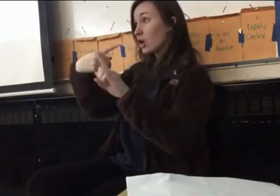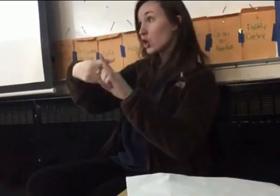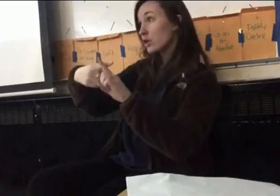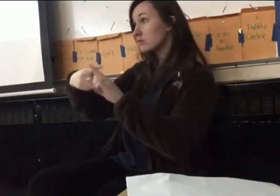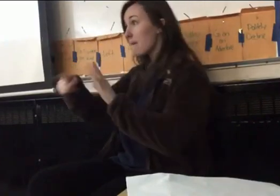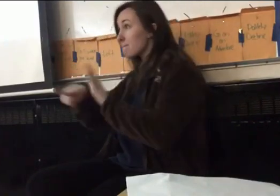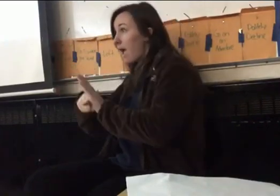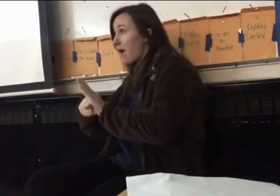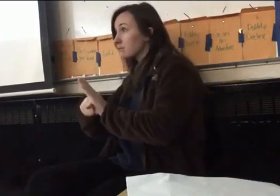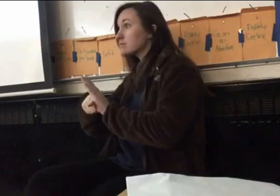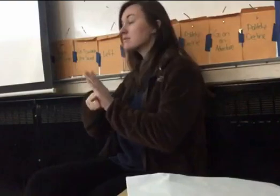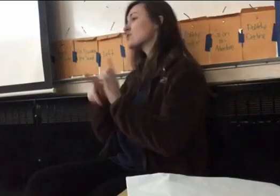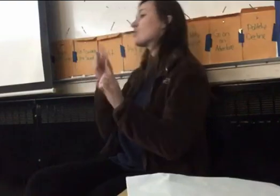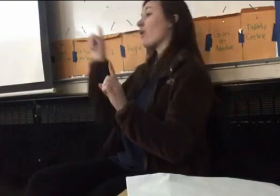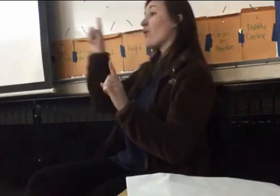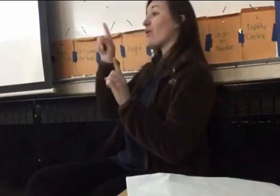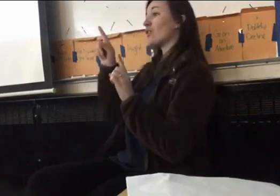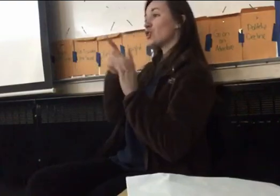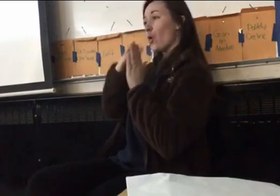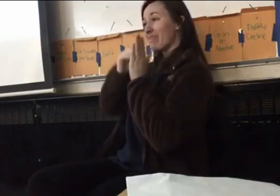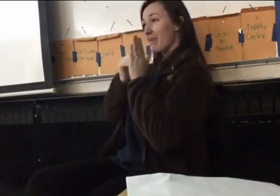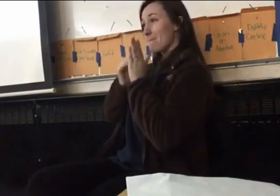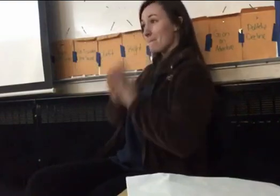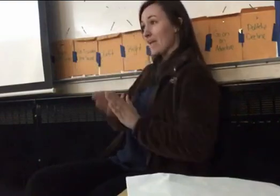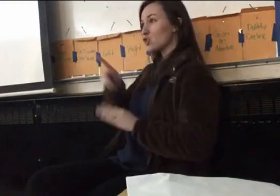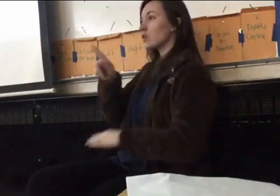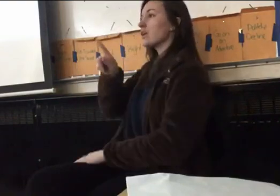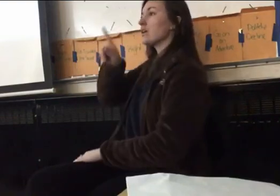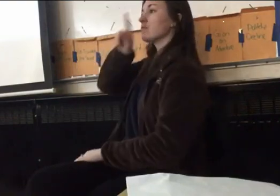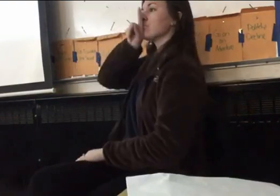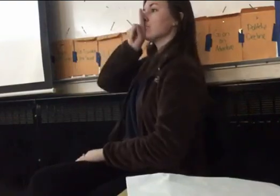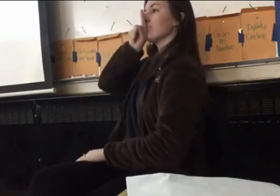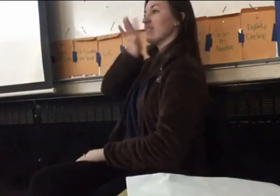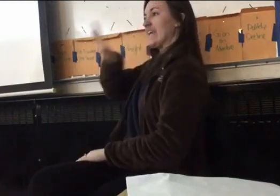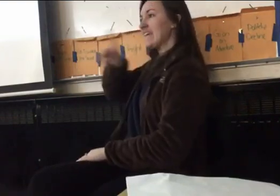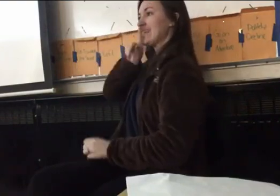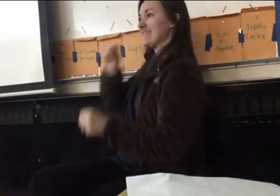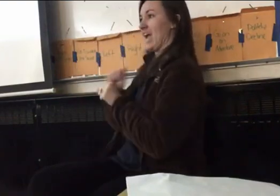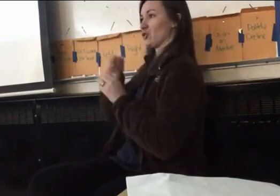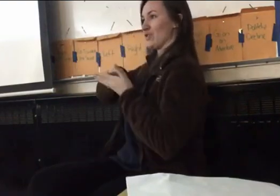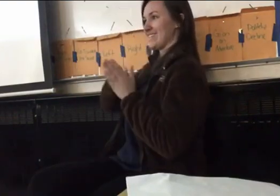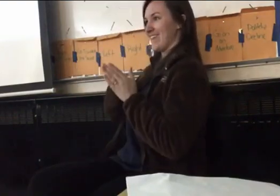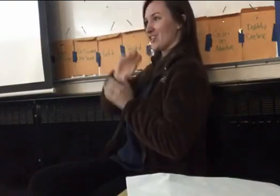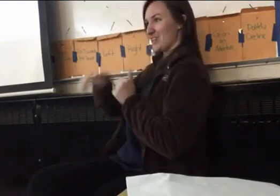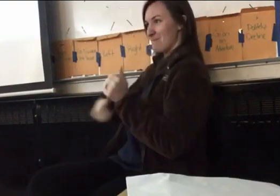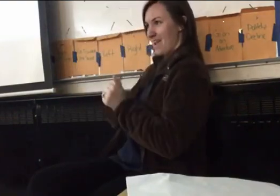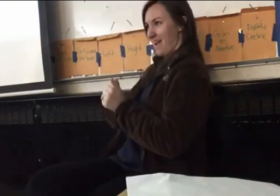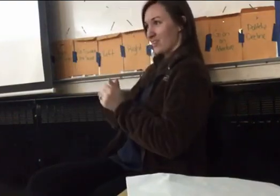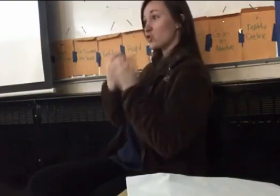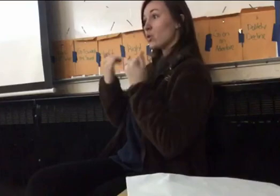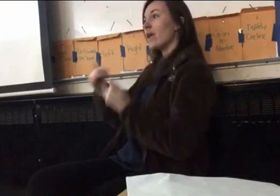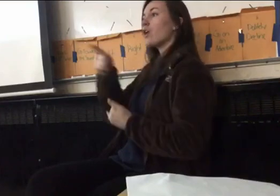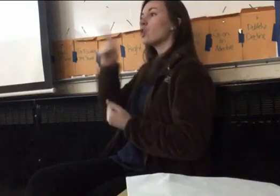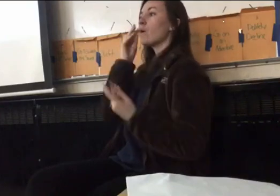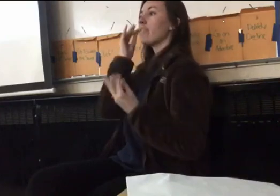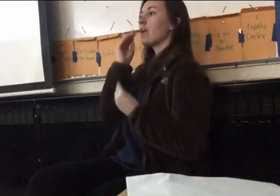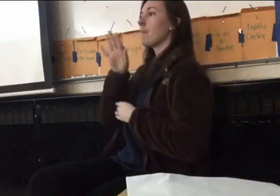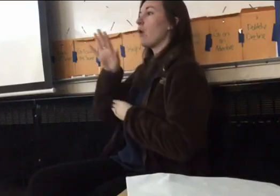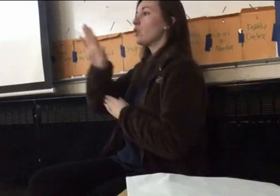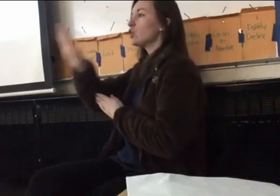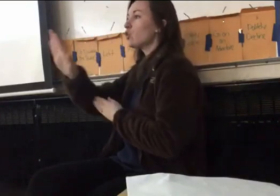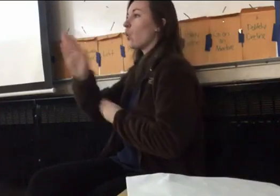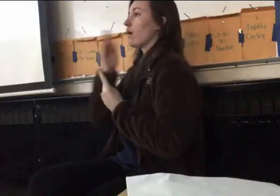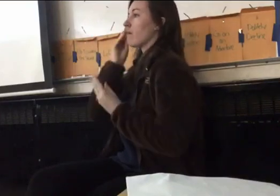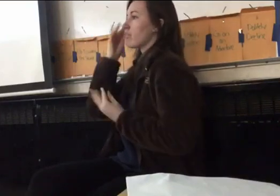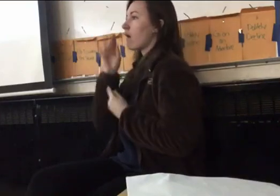tell people the true meaning, so we don't know what his true meaning is. But now I want you to think, what is your true meaning of how you think he's